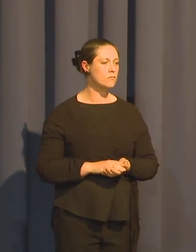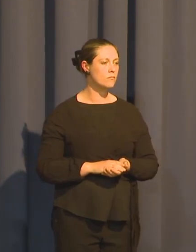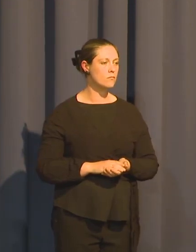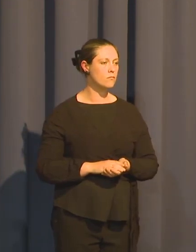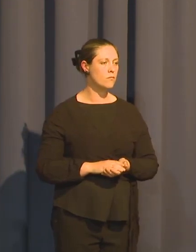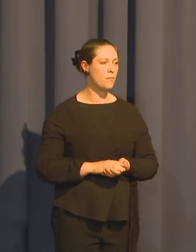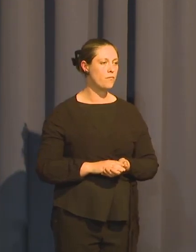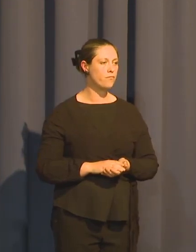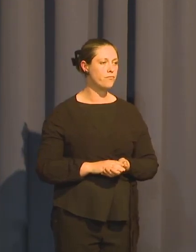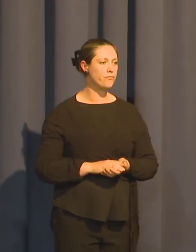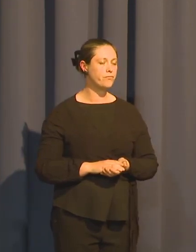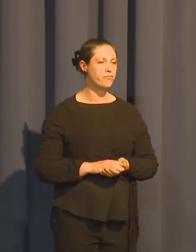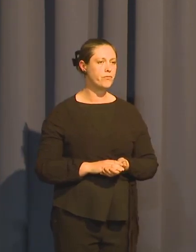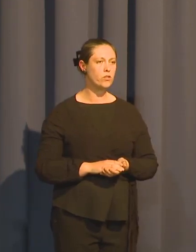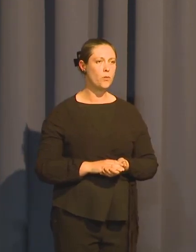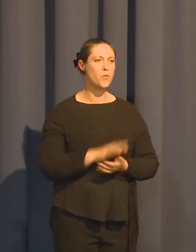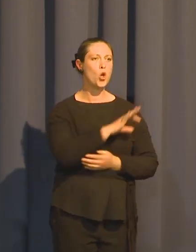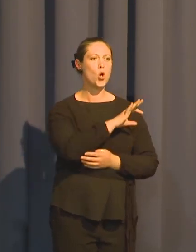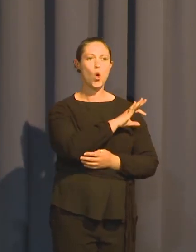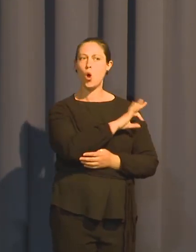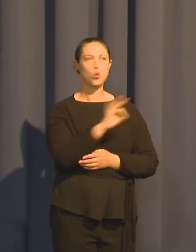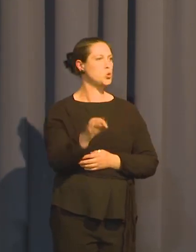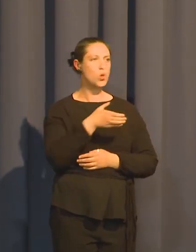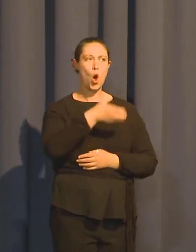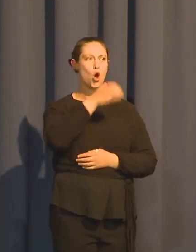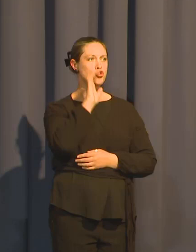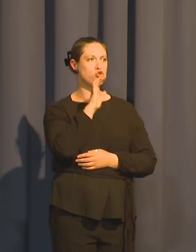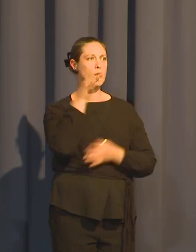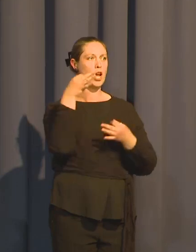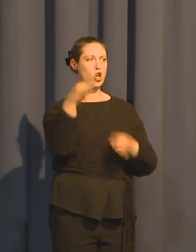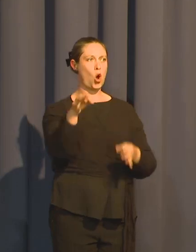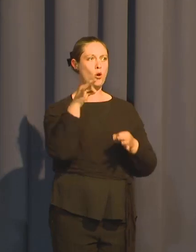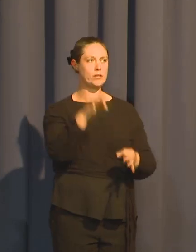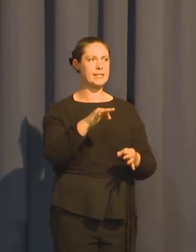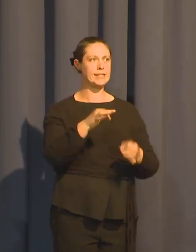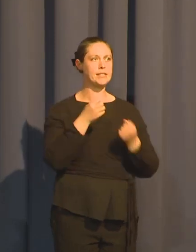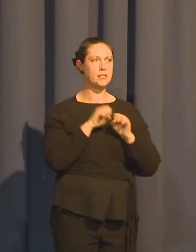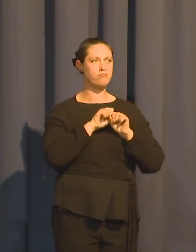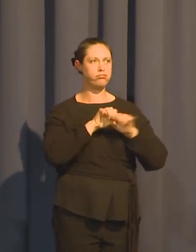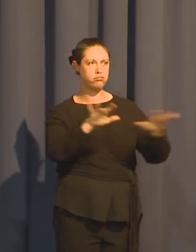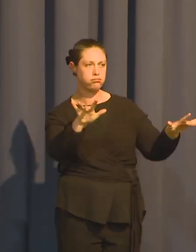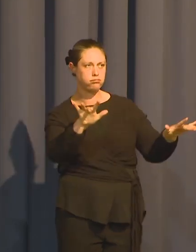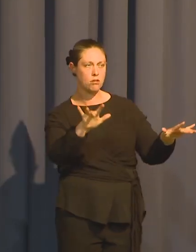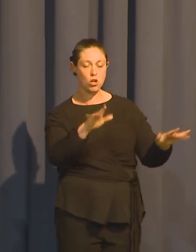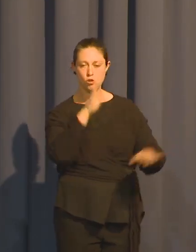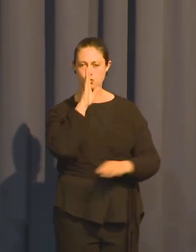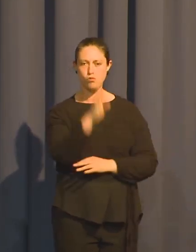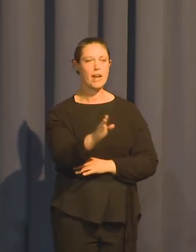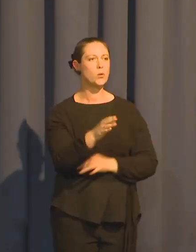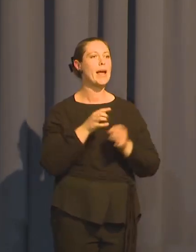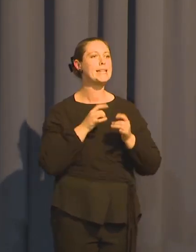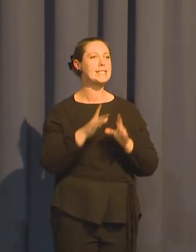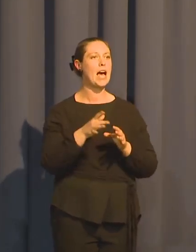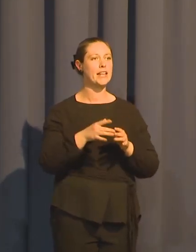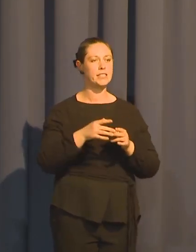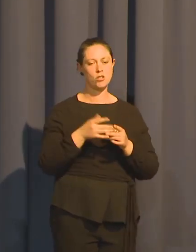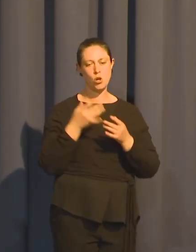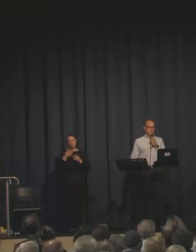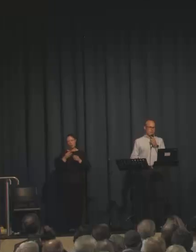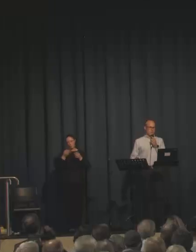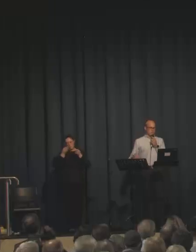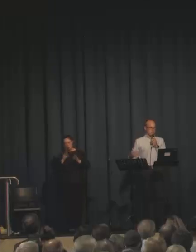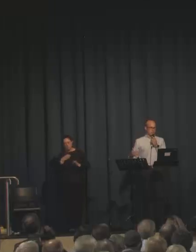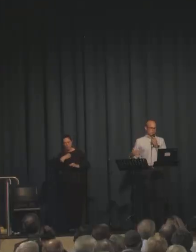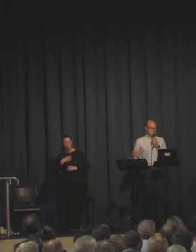as soon as the Do Not Drink notice was issued, we started additional sampling and monitoring. So we were undertaking weekly tests.